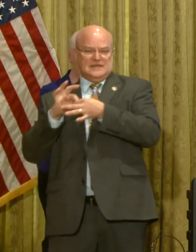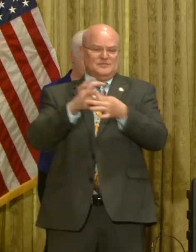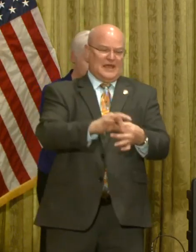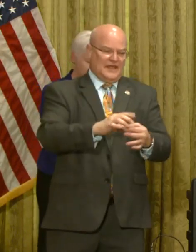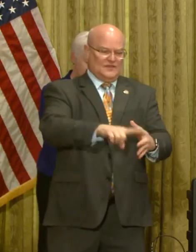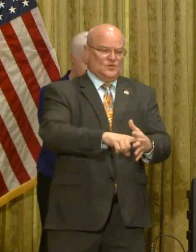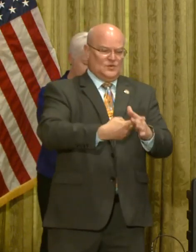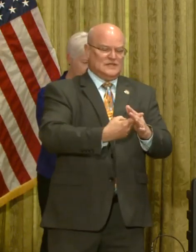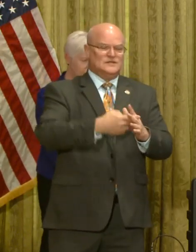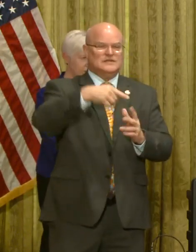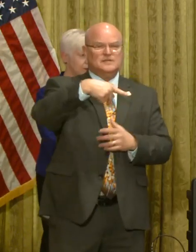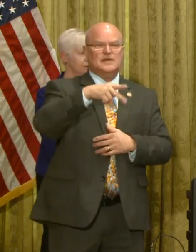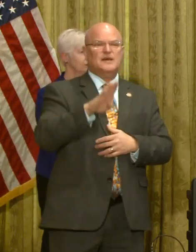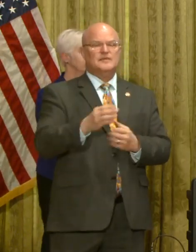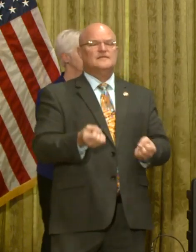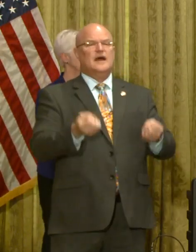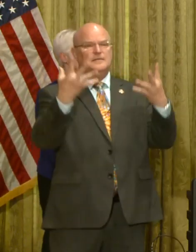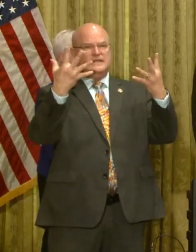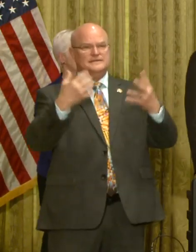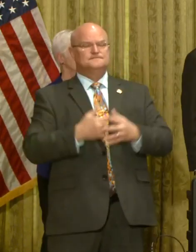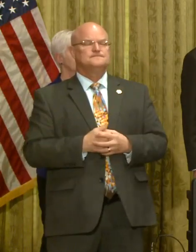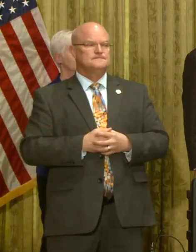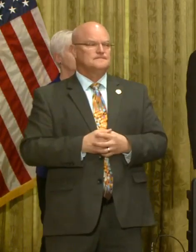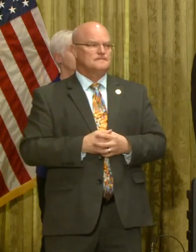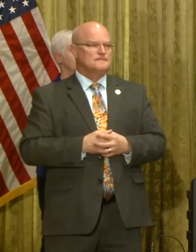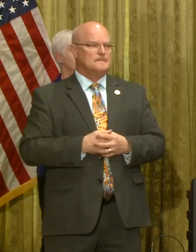the original case in Pine Bluff?